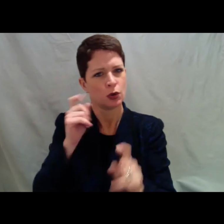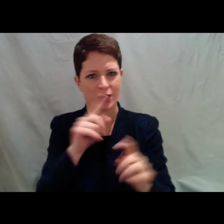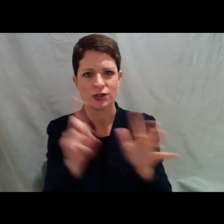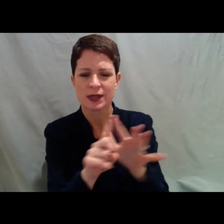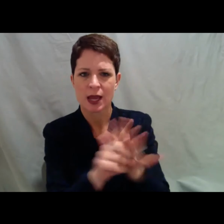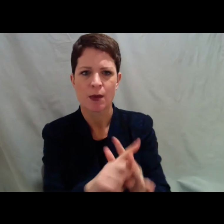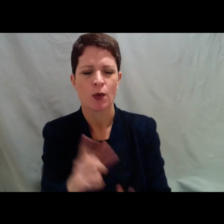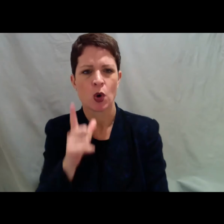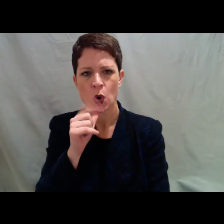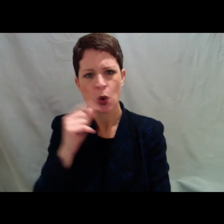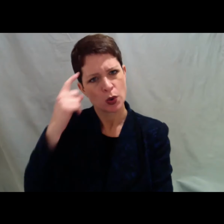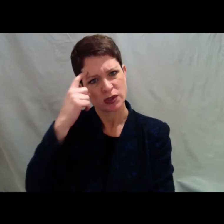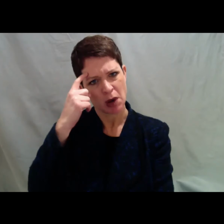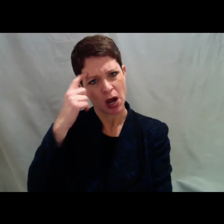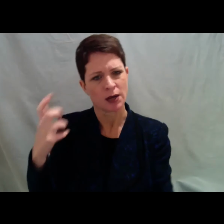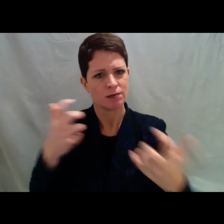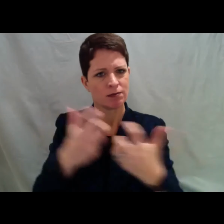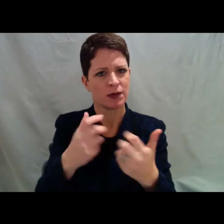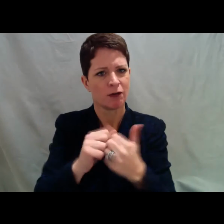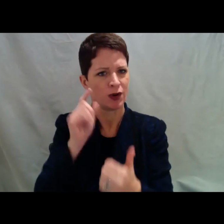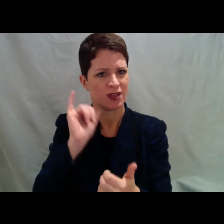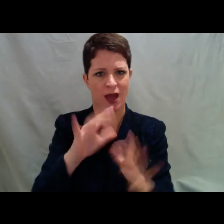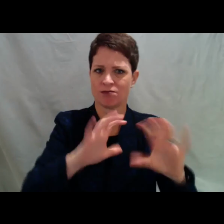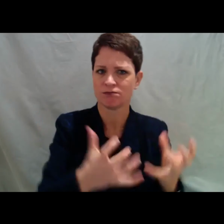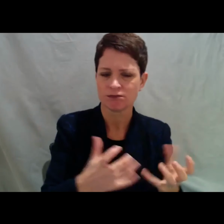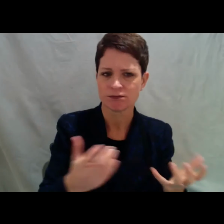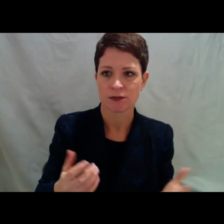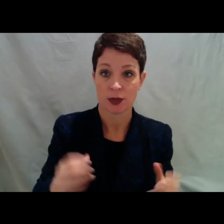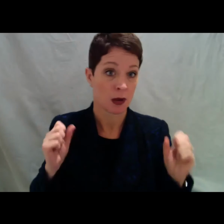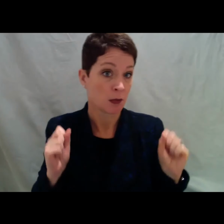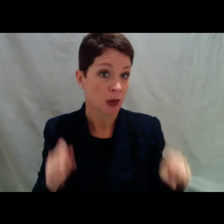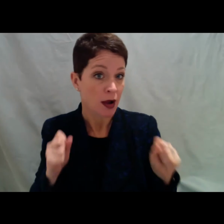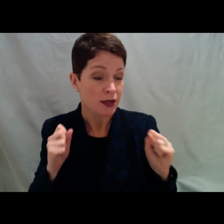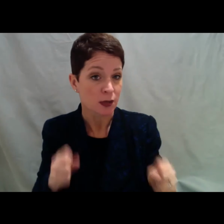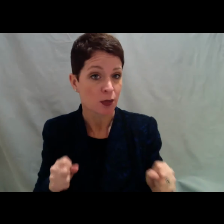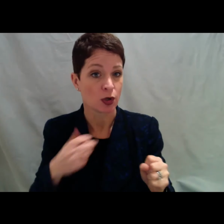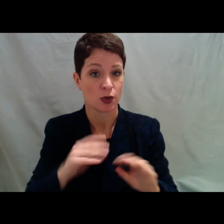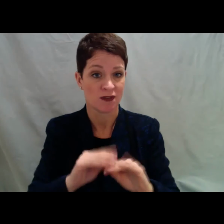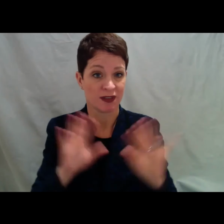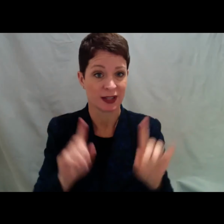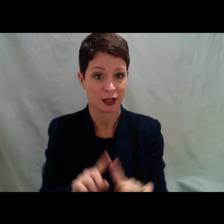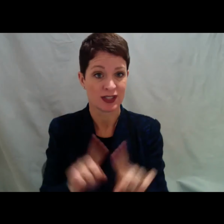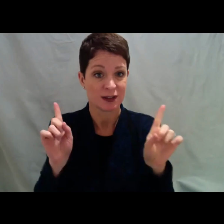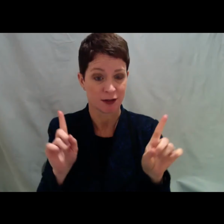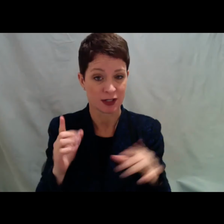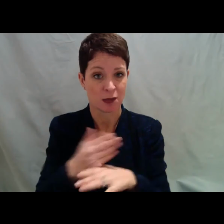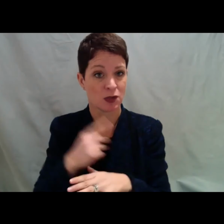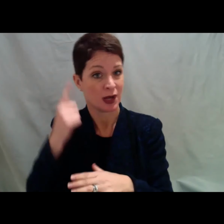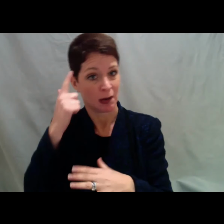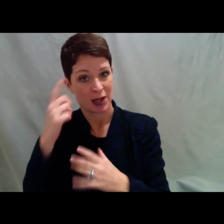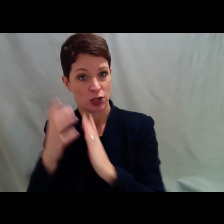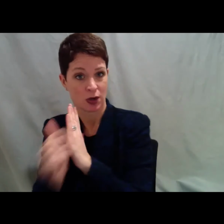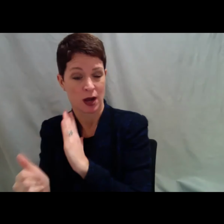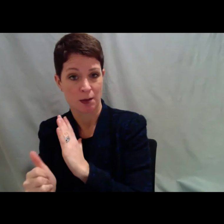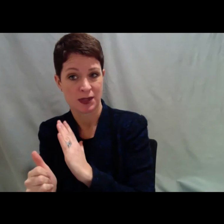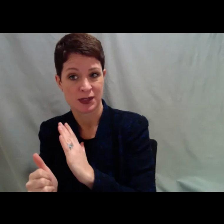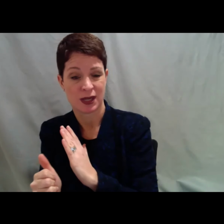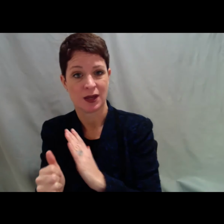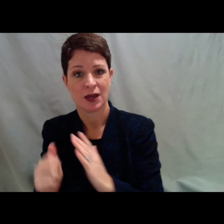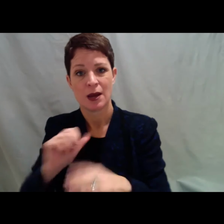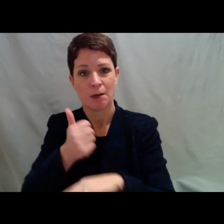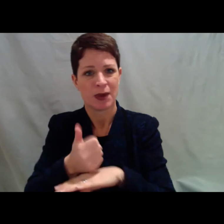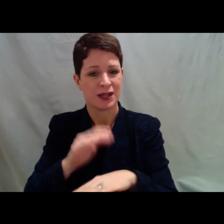Whose minds qualified for the franchise? Was it possible to draw clear distinctions about mental competency or acumen based